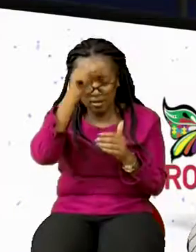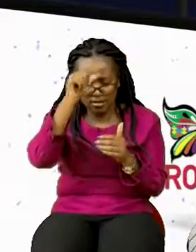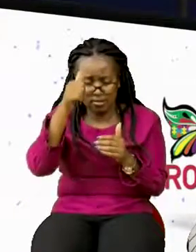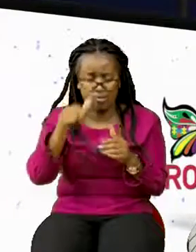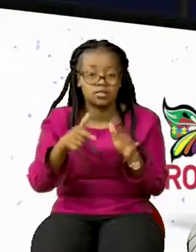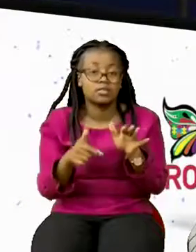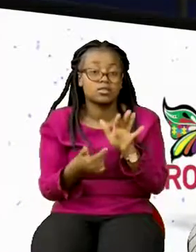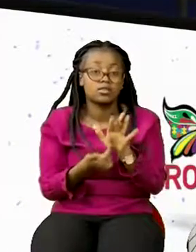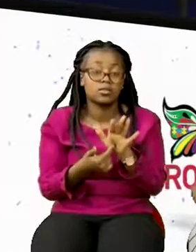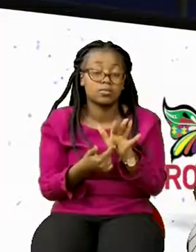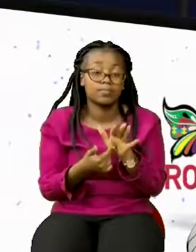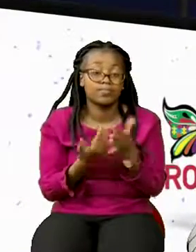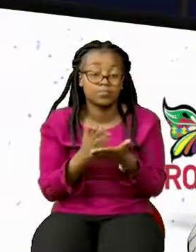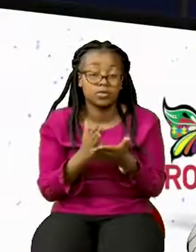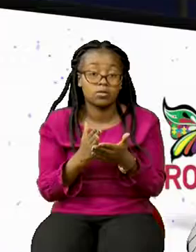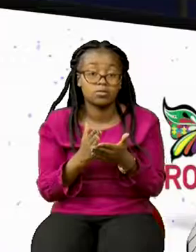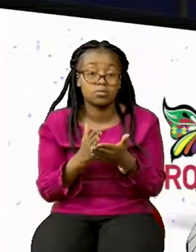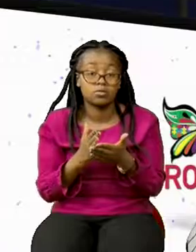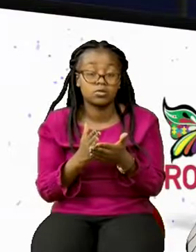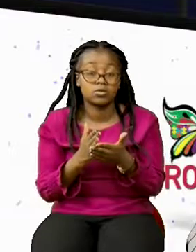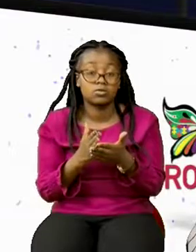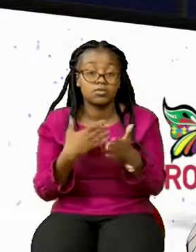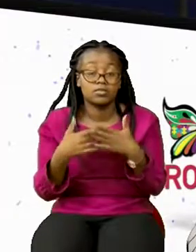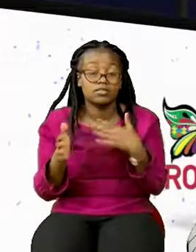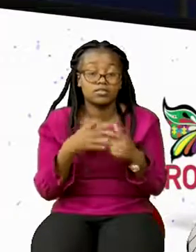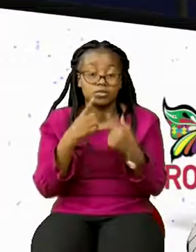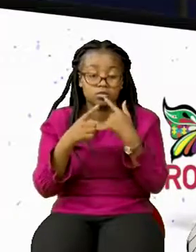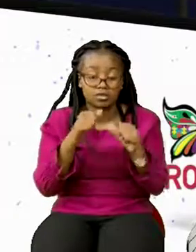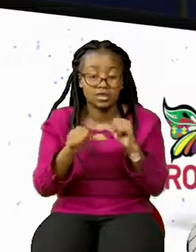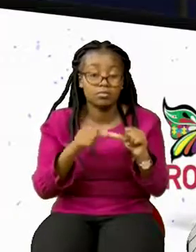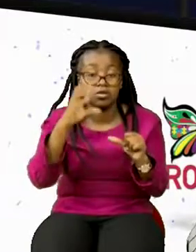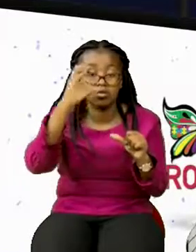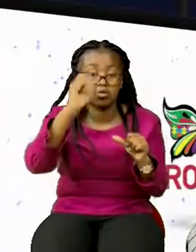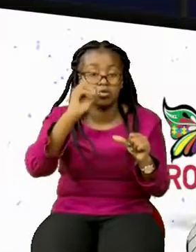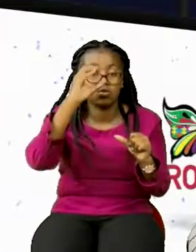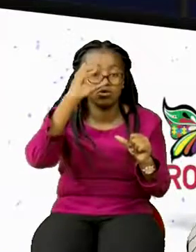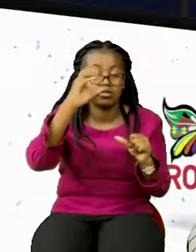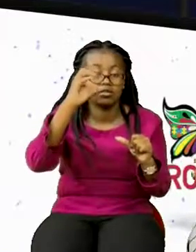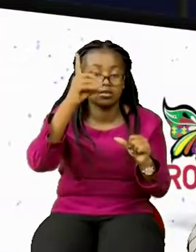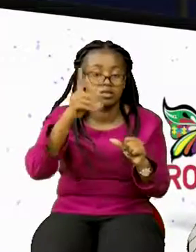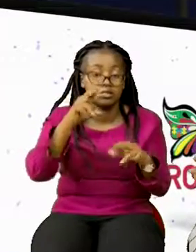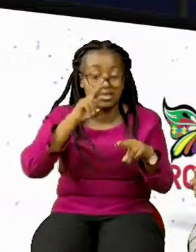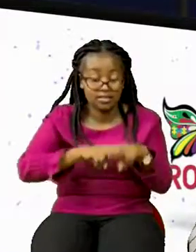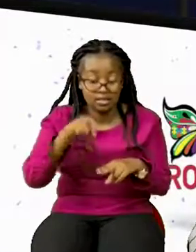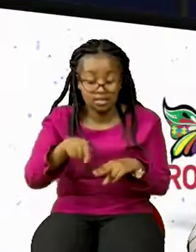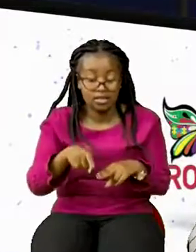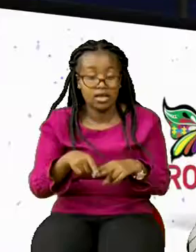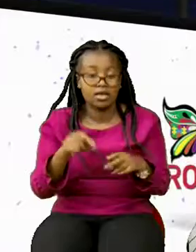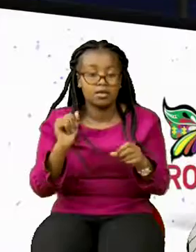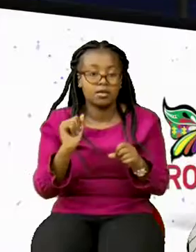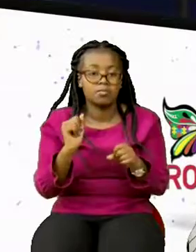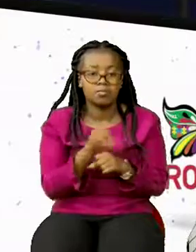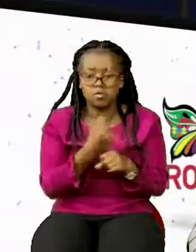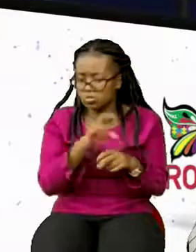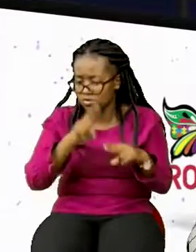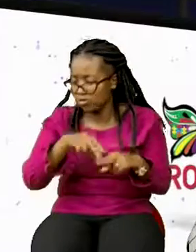the show. Those are some of the symptoms when we're talking about OCD. Like, I'll sit on this spot and I can't sit